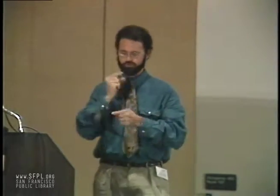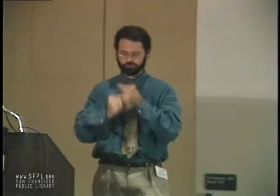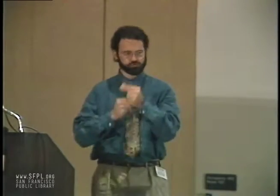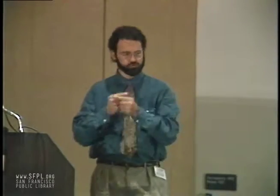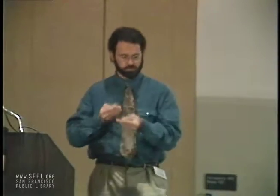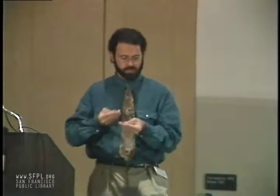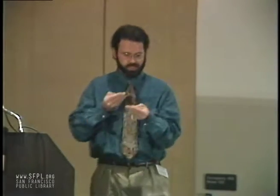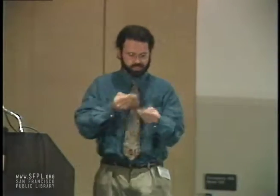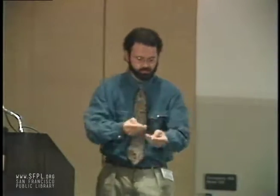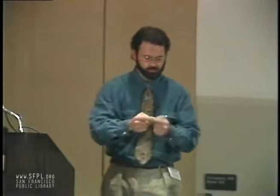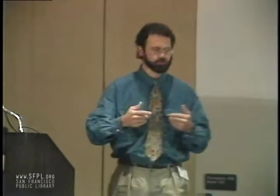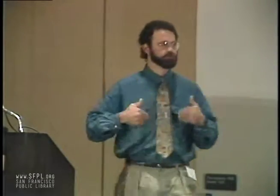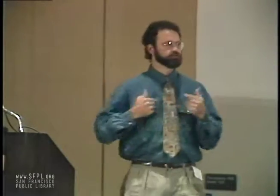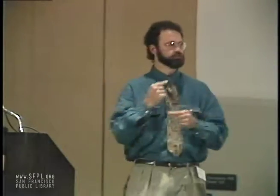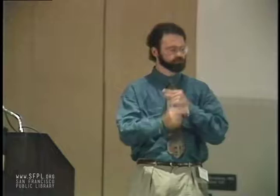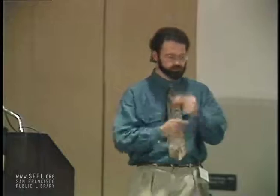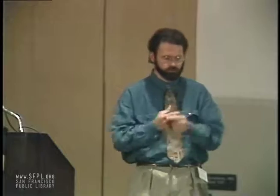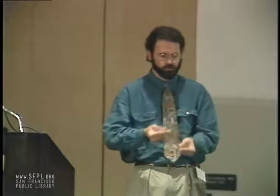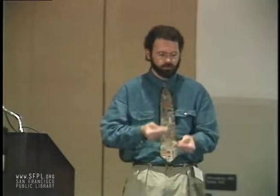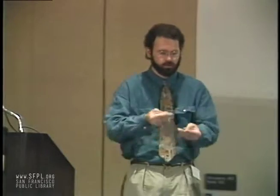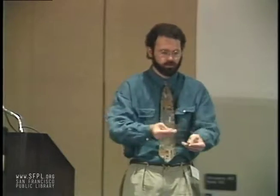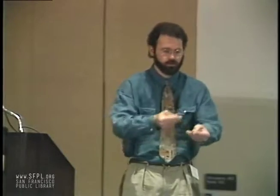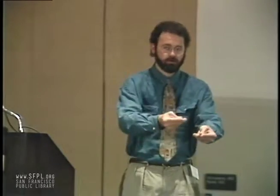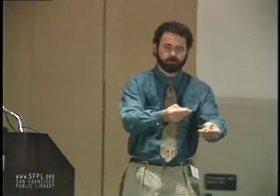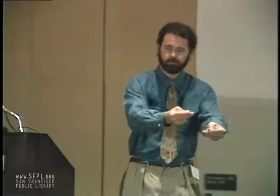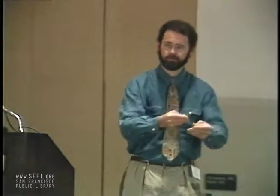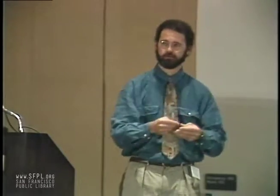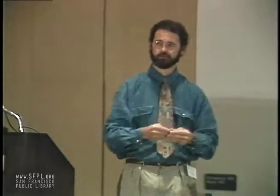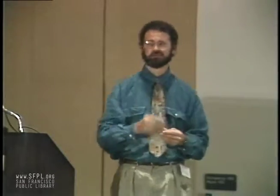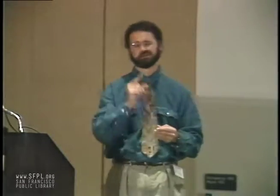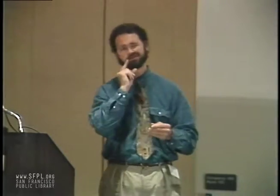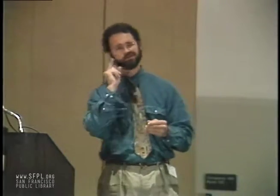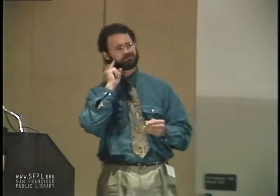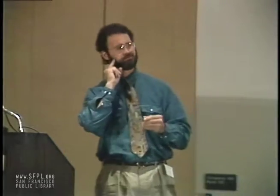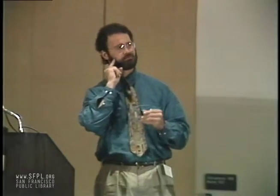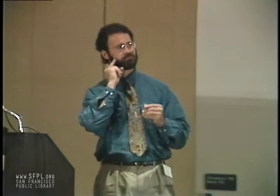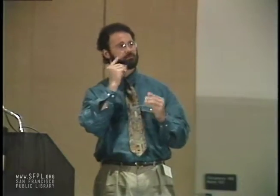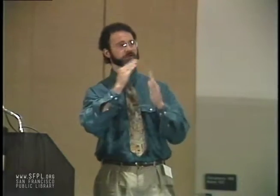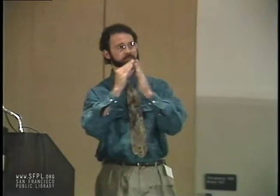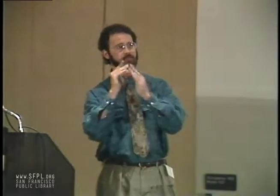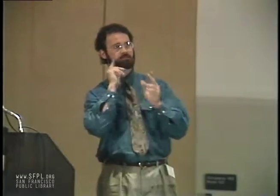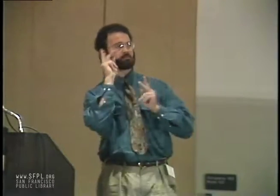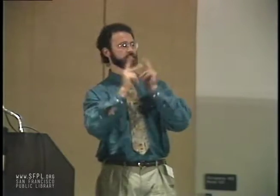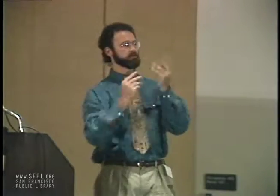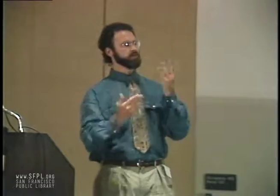way. The older generation passes it on to the younger generation, and so on.